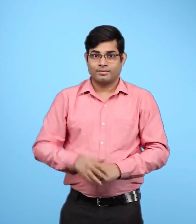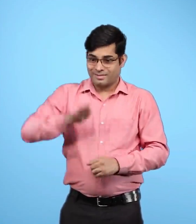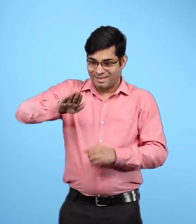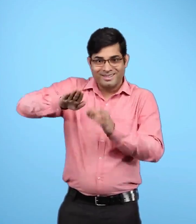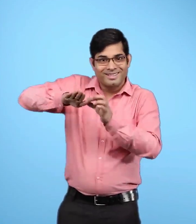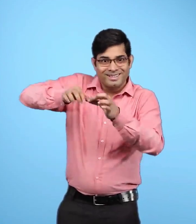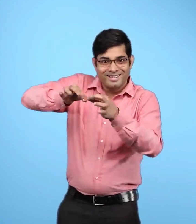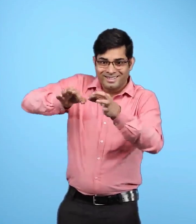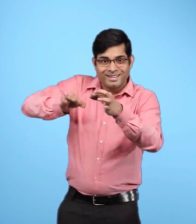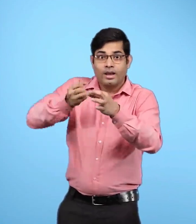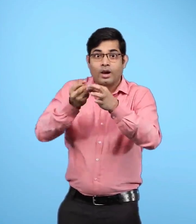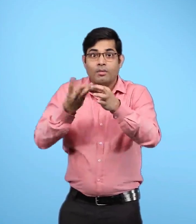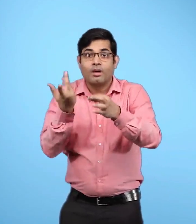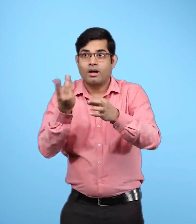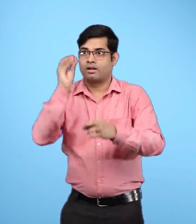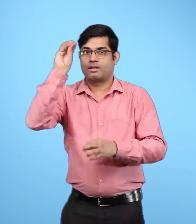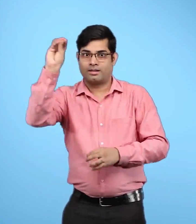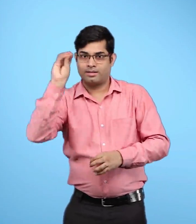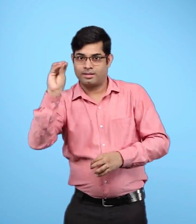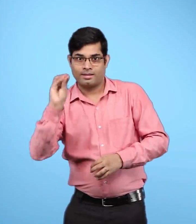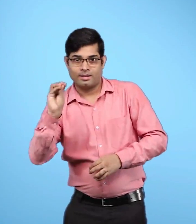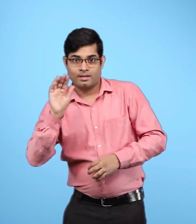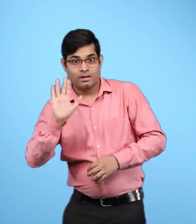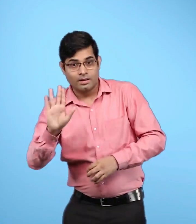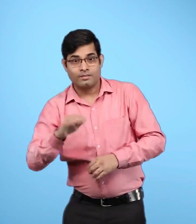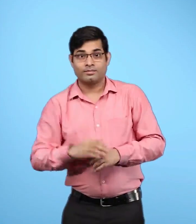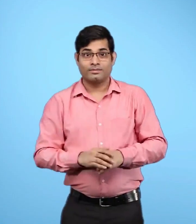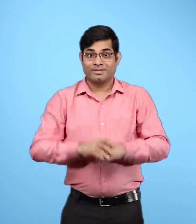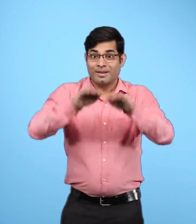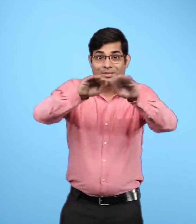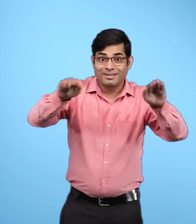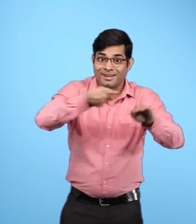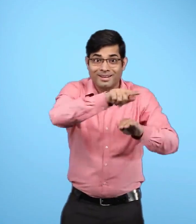Column 1 is for shoe size and column 2 is for number of children.